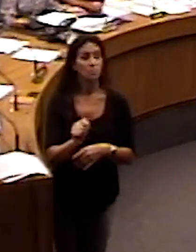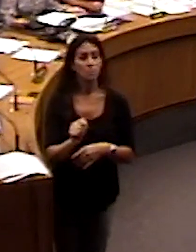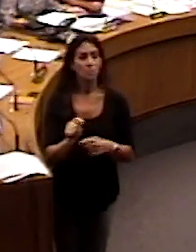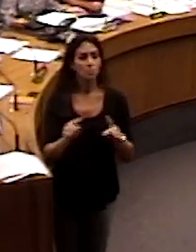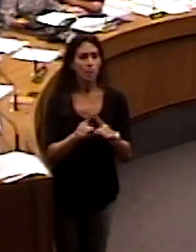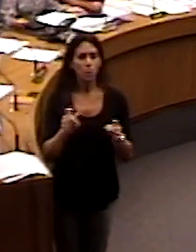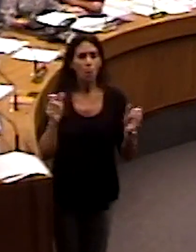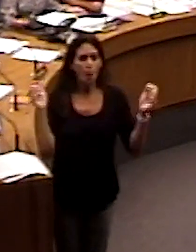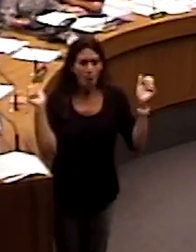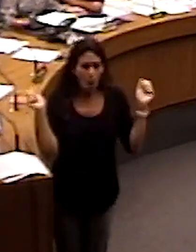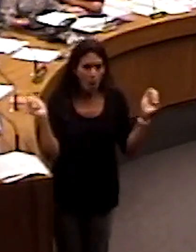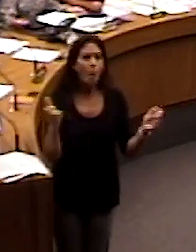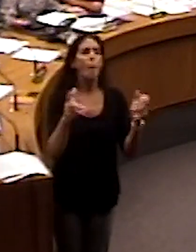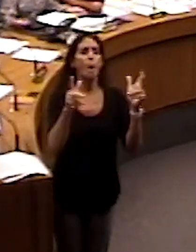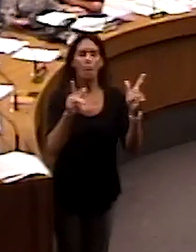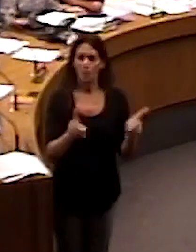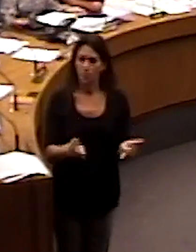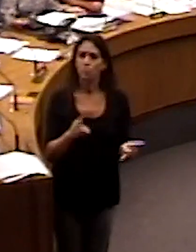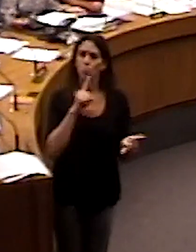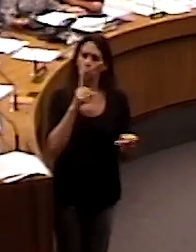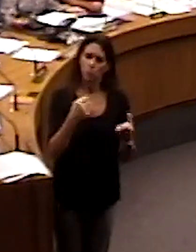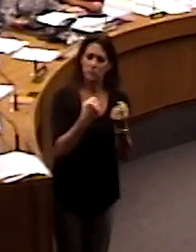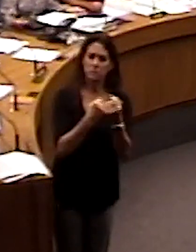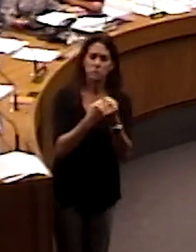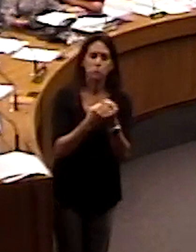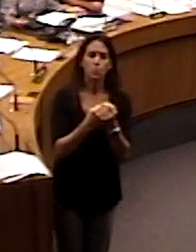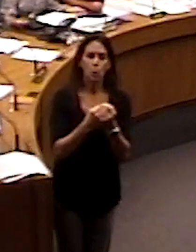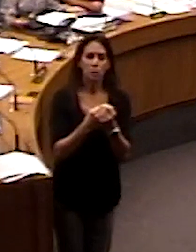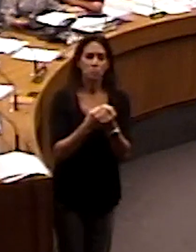public that we can't thank you enough for.